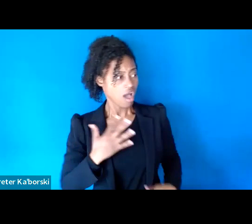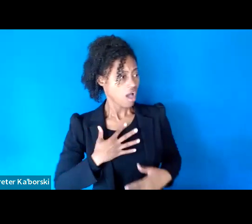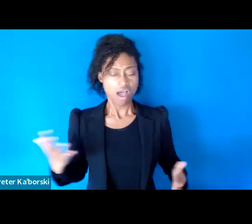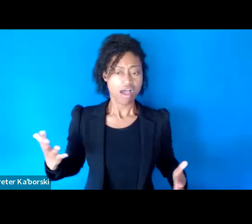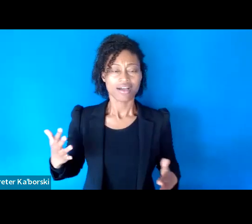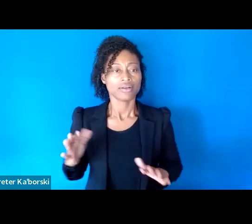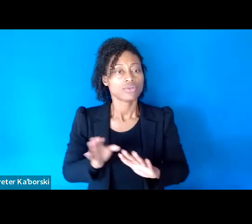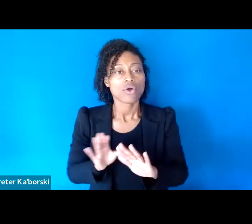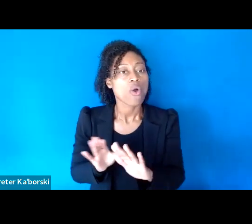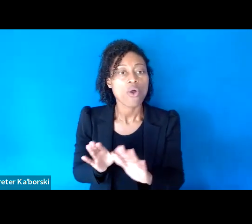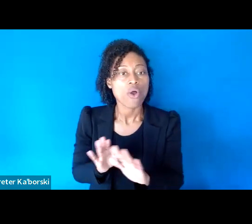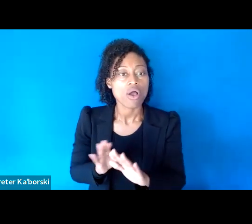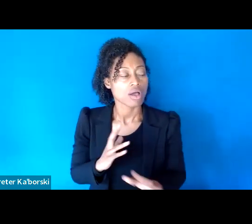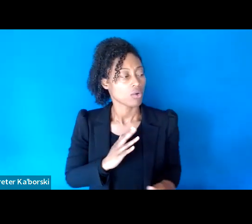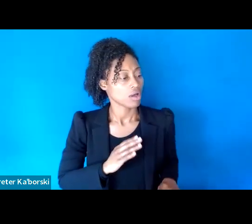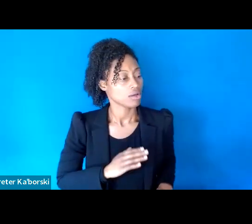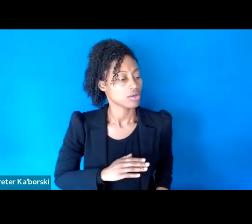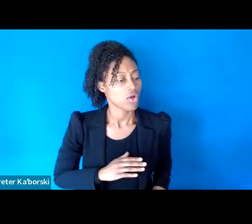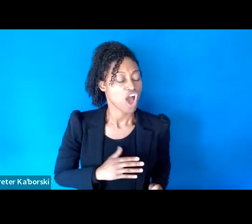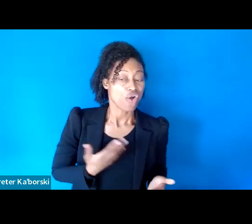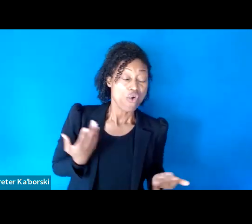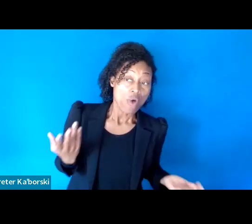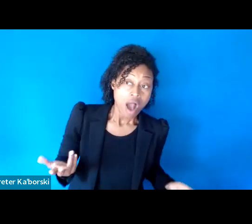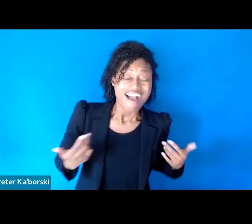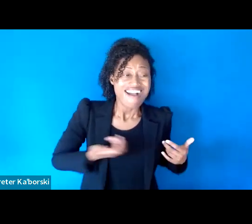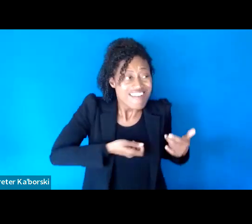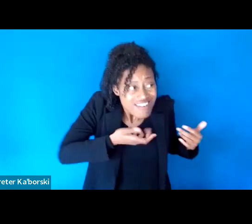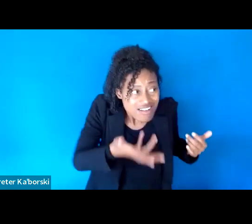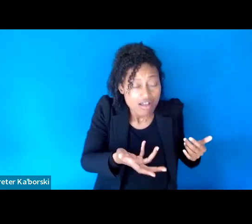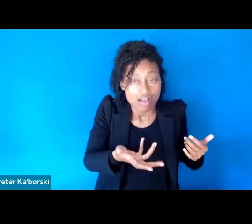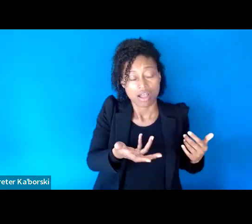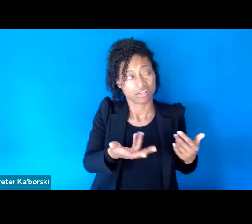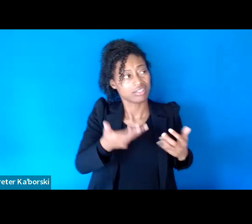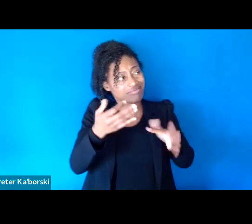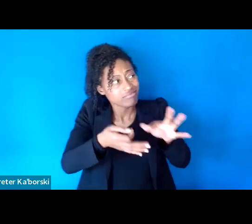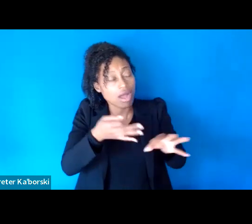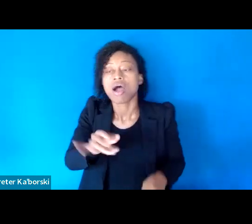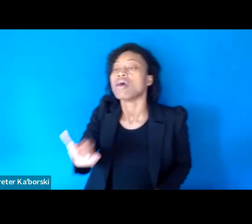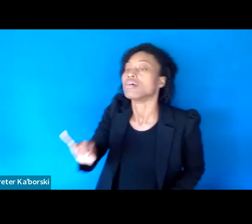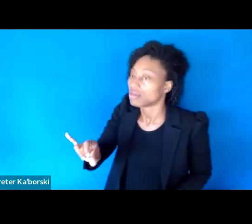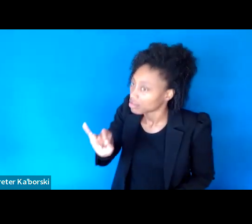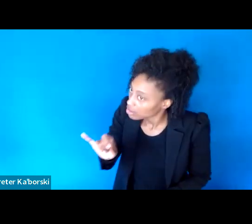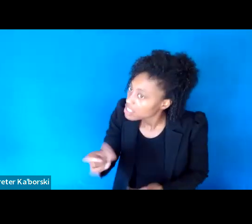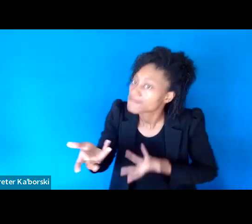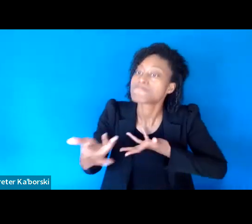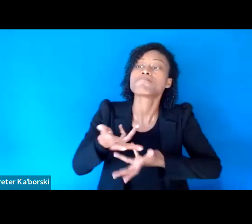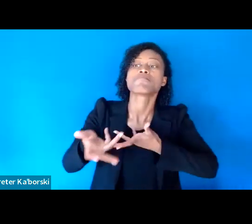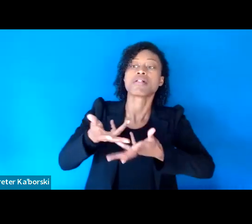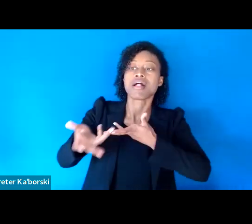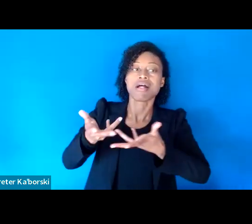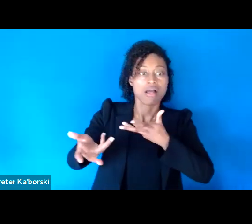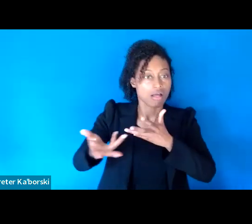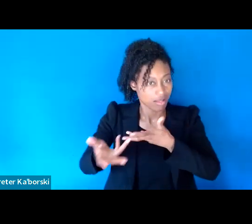have a conversation and make sure it's coming from a place that works for everybody. And that's just my thought